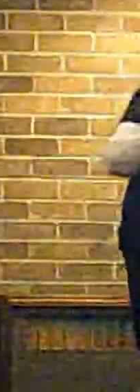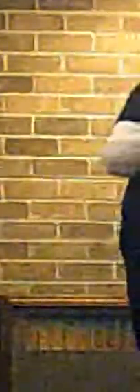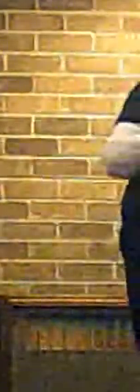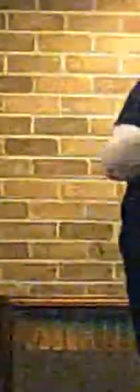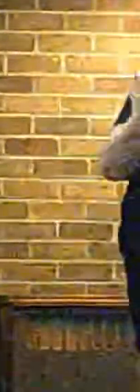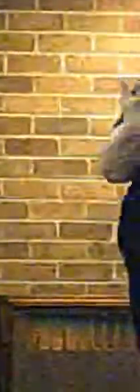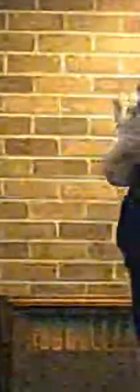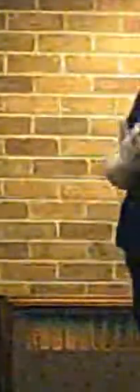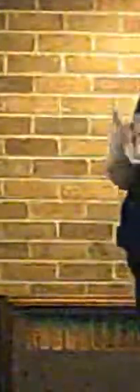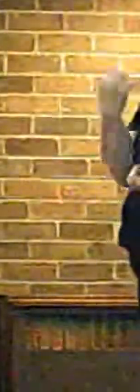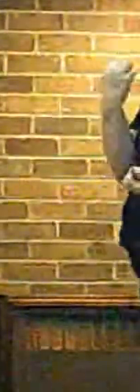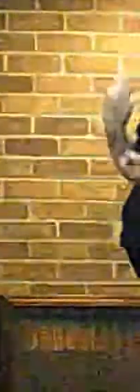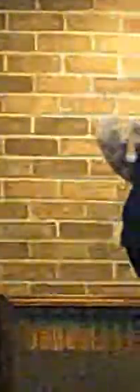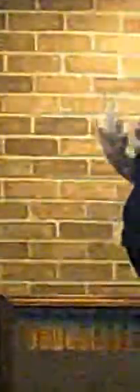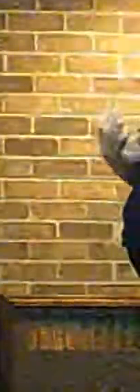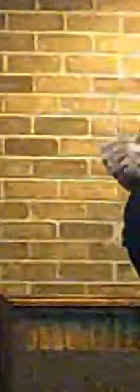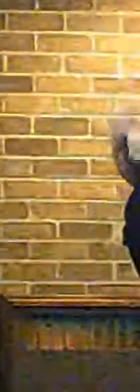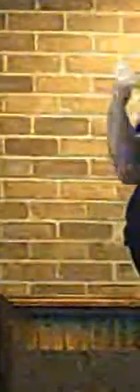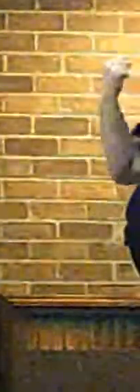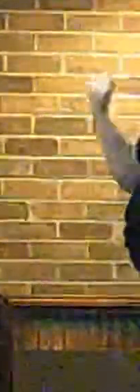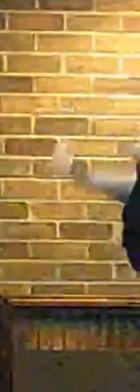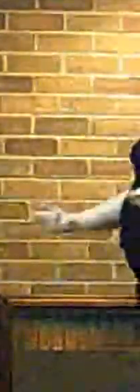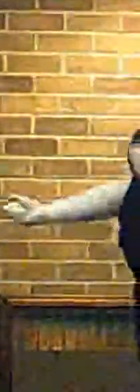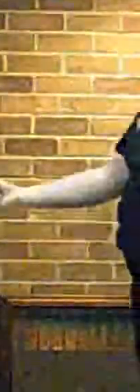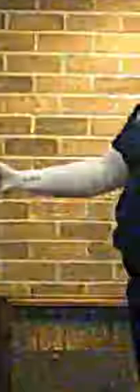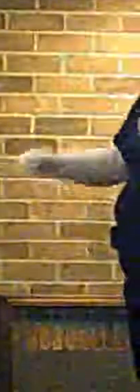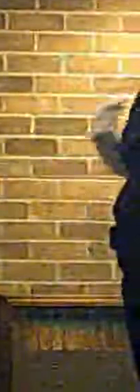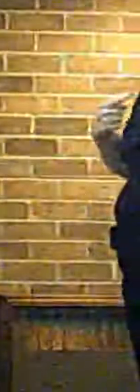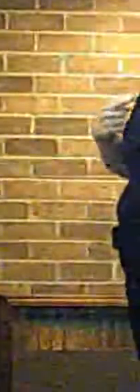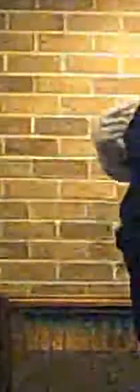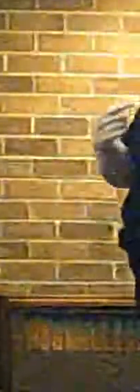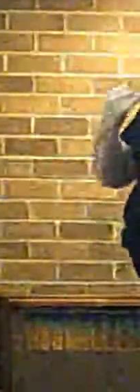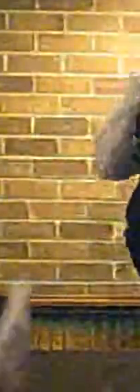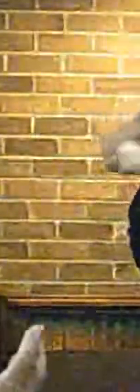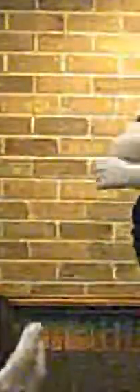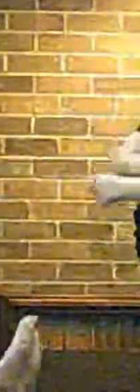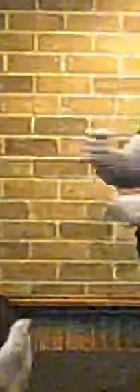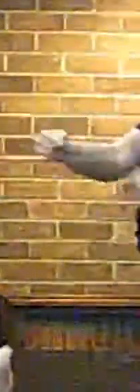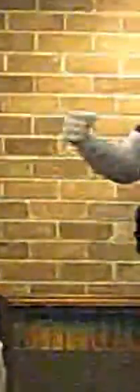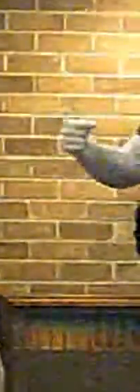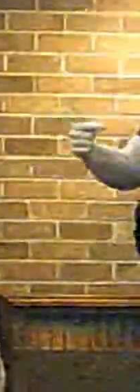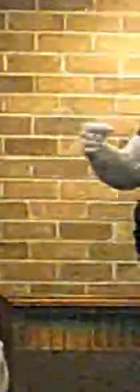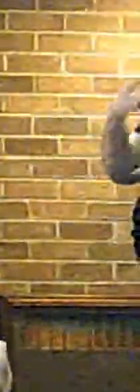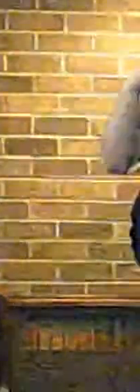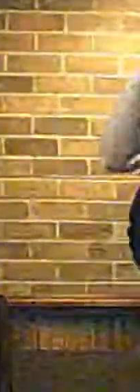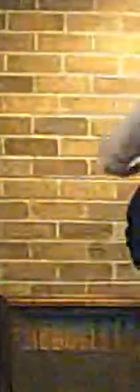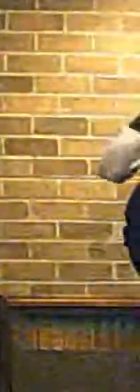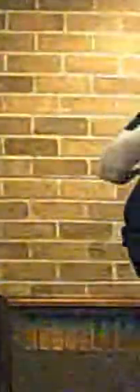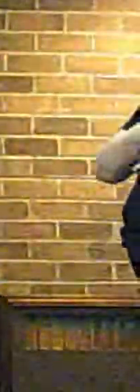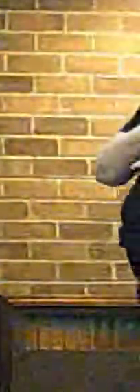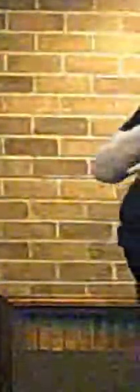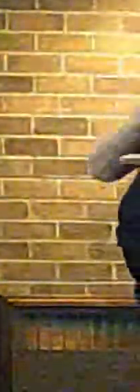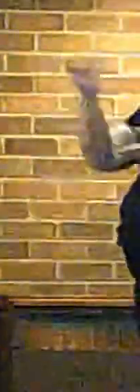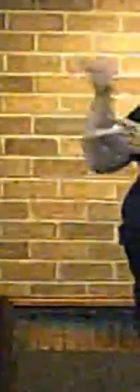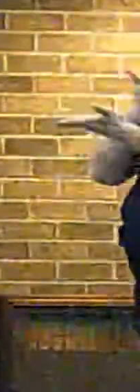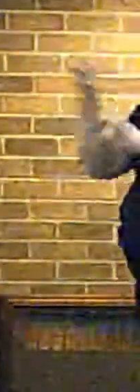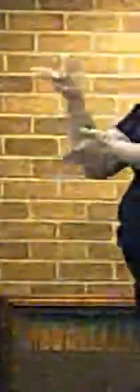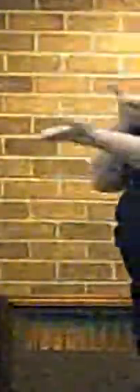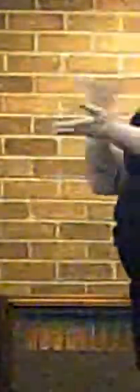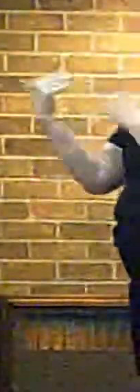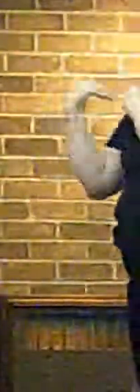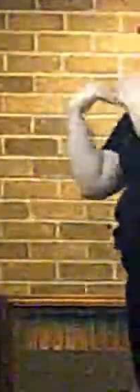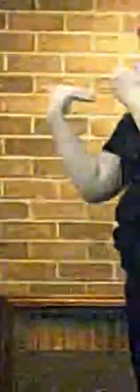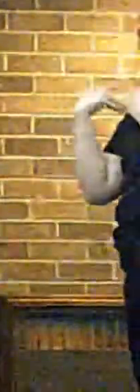How you would judge strong opposition? You're conducting this consultation, not them, which you made quite clear. Did they ask you the question